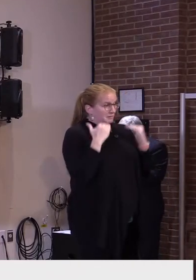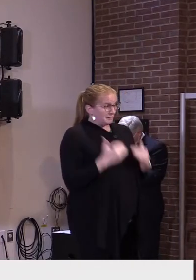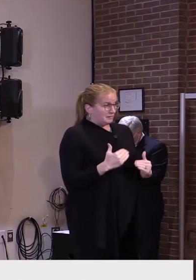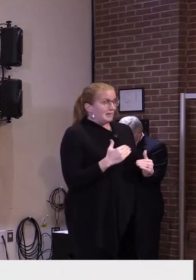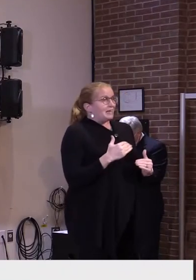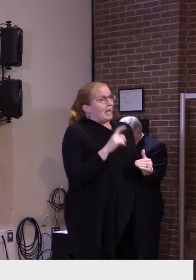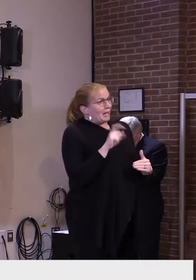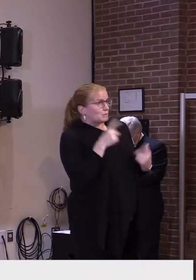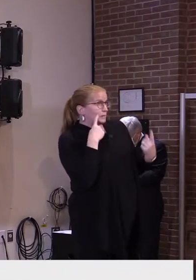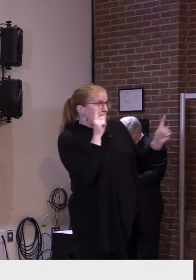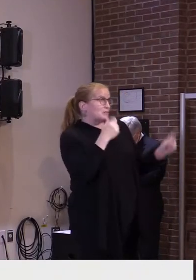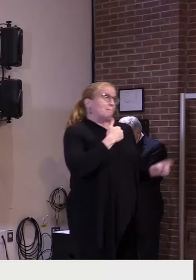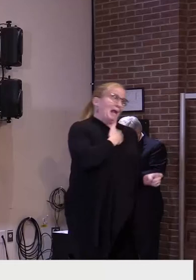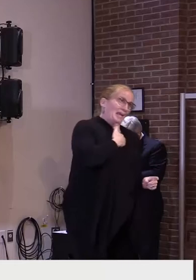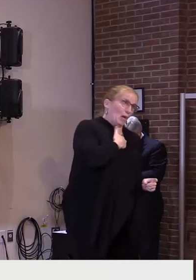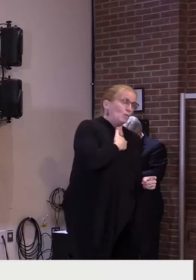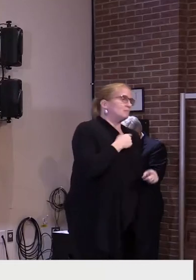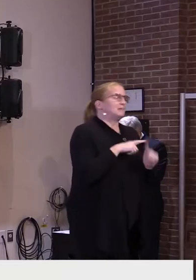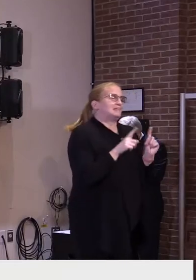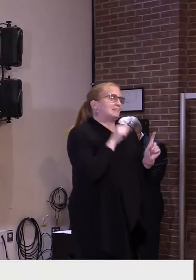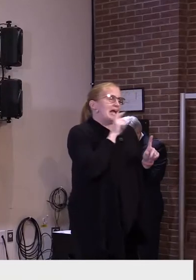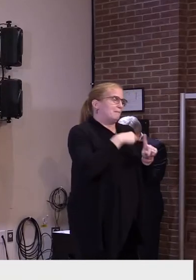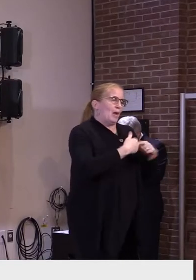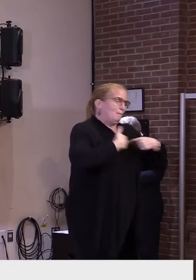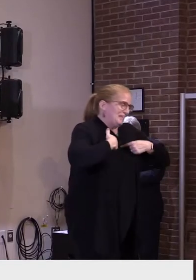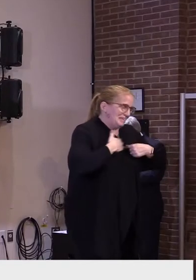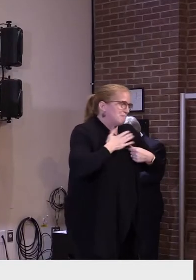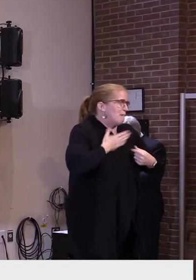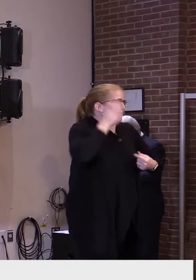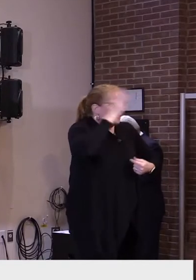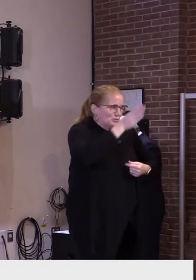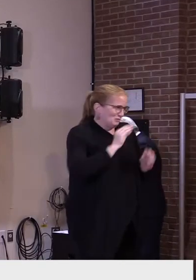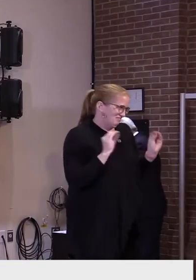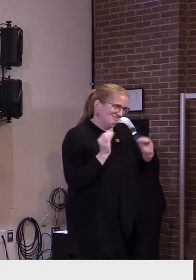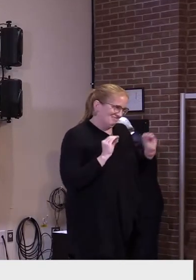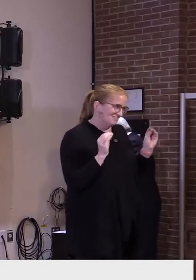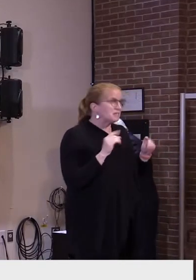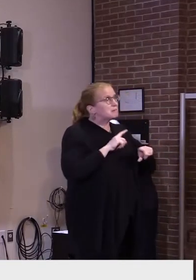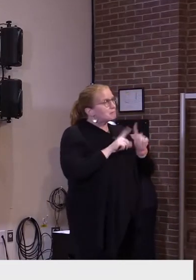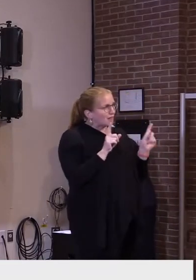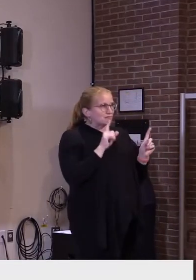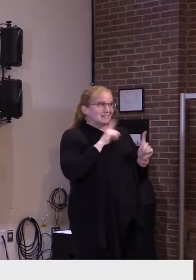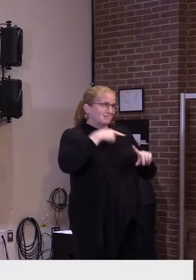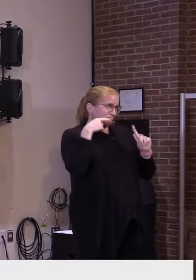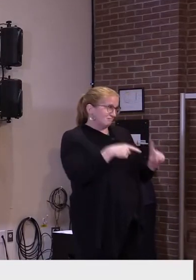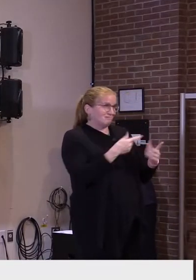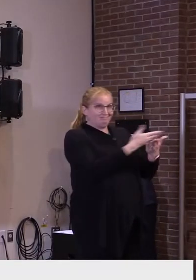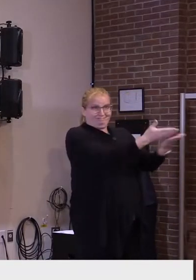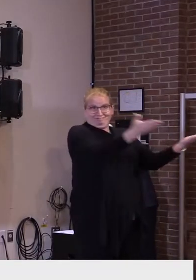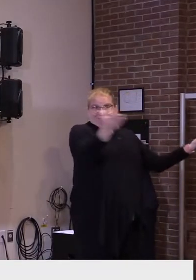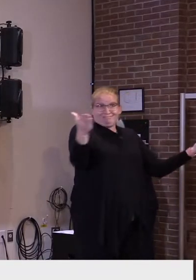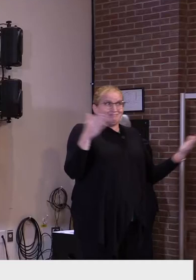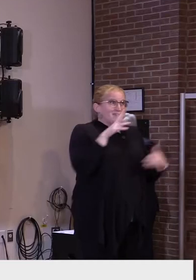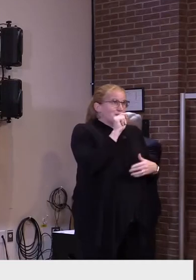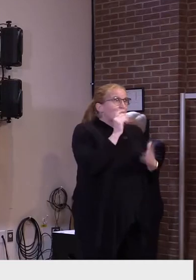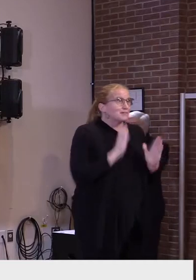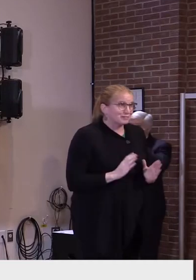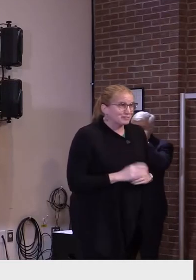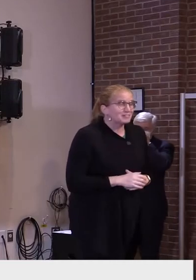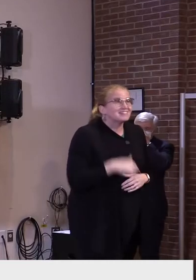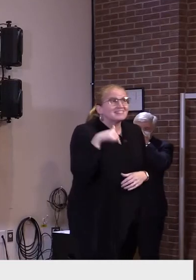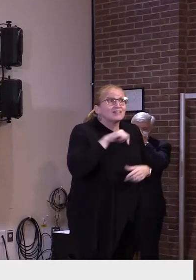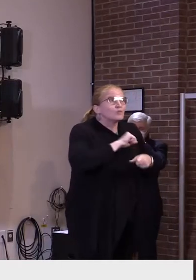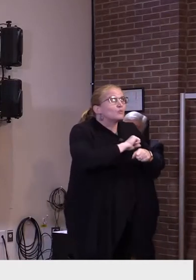own of sorts, but not about my future, but rather about all of us. The pandemic is not